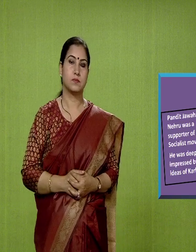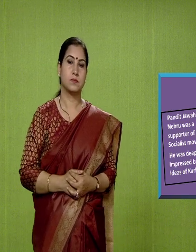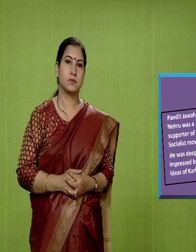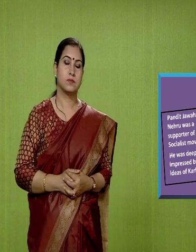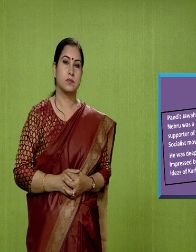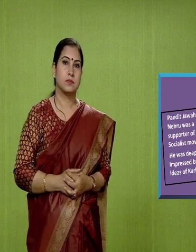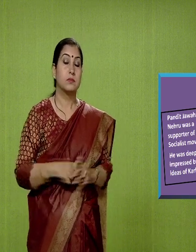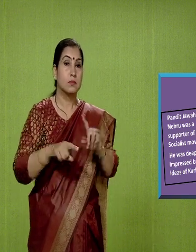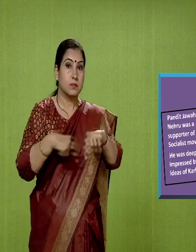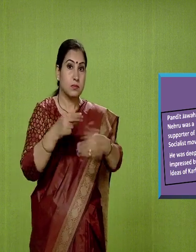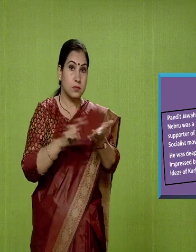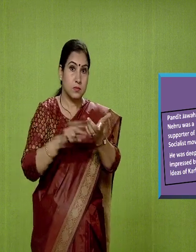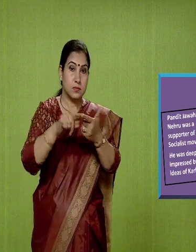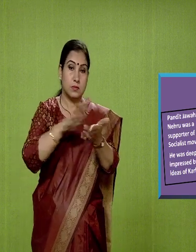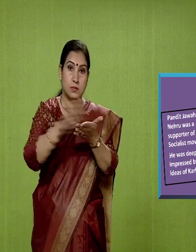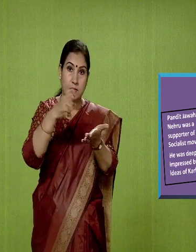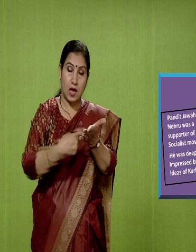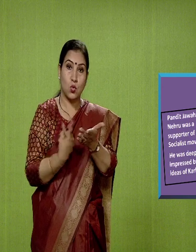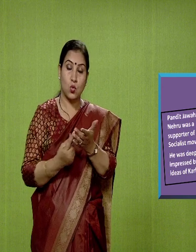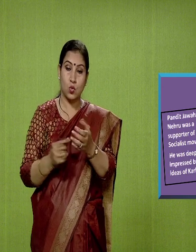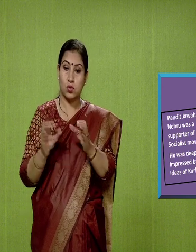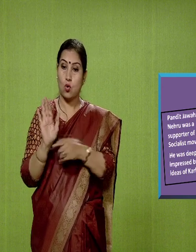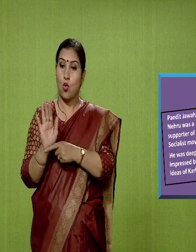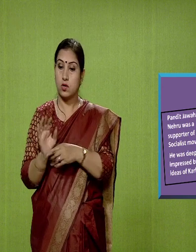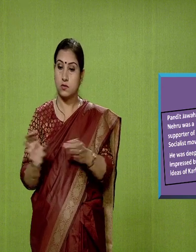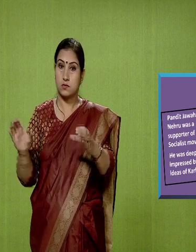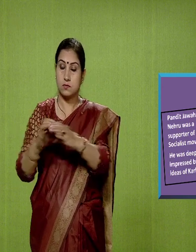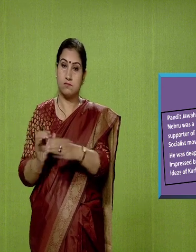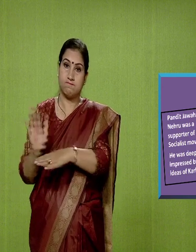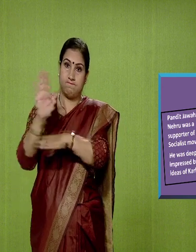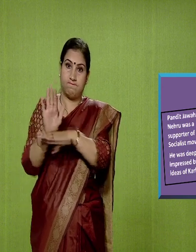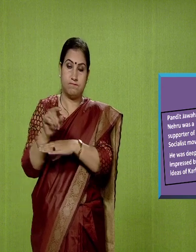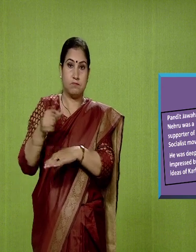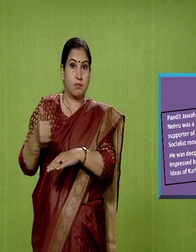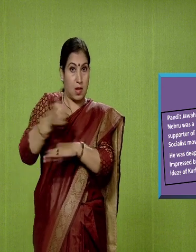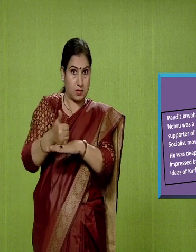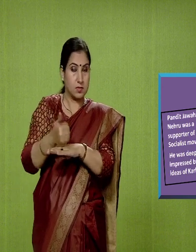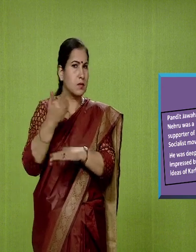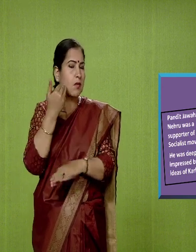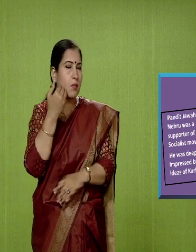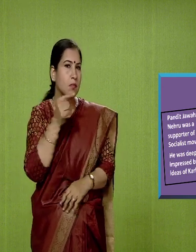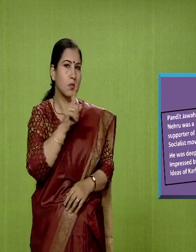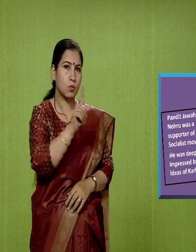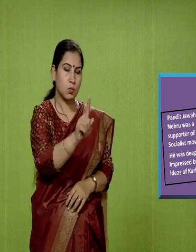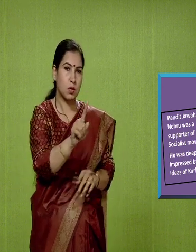When Nehru became the president of Congress in the year 1936,